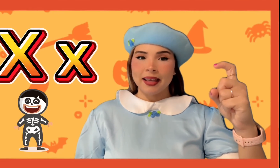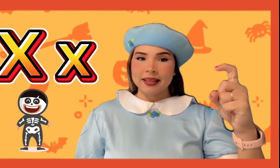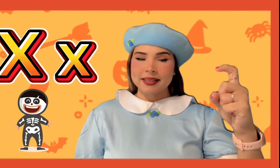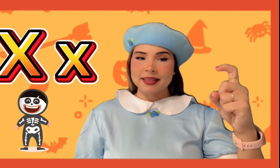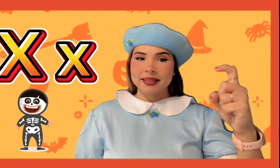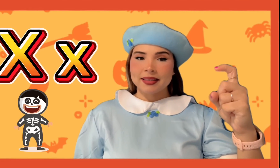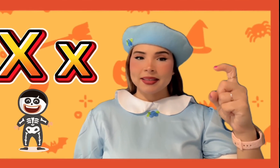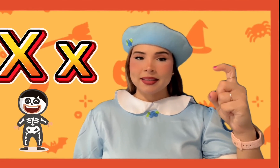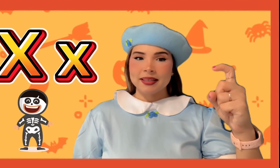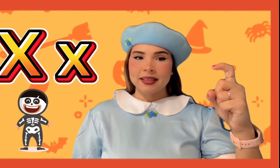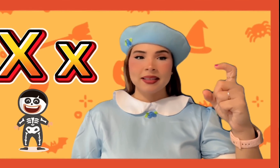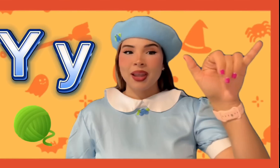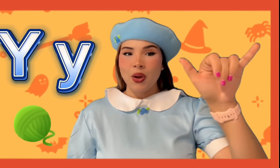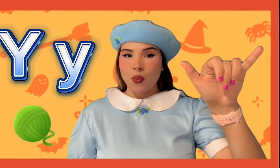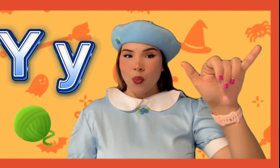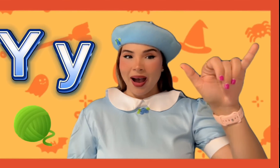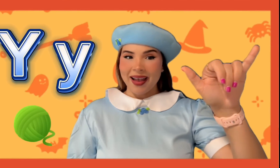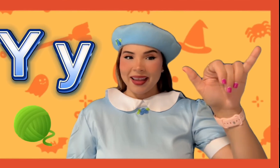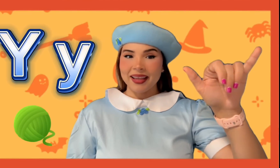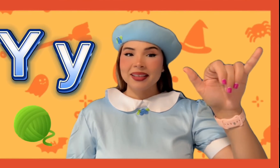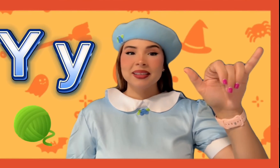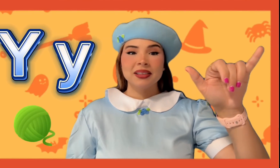X. Y,